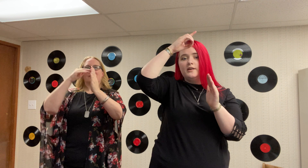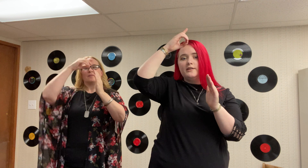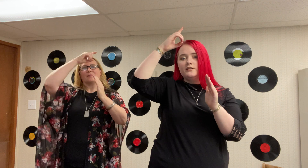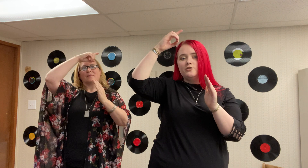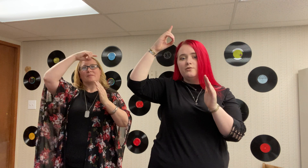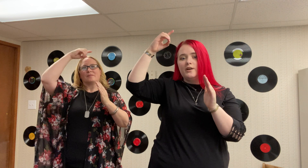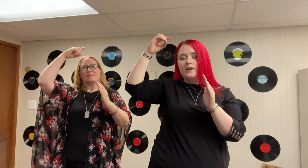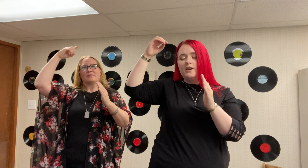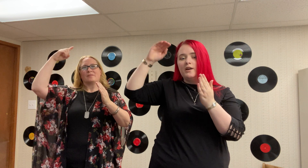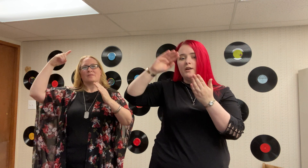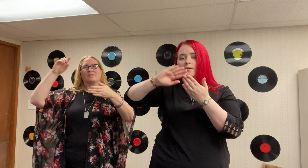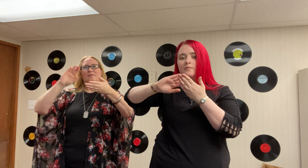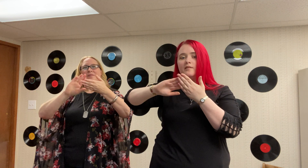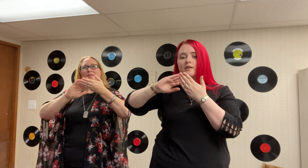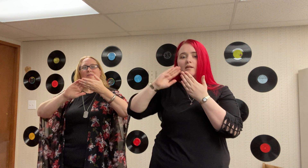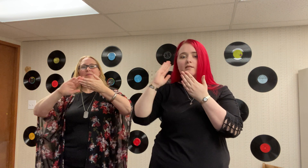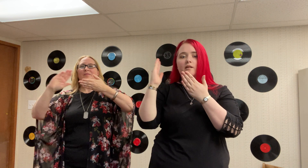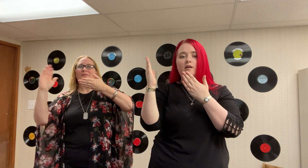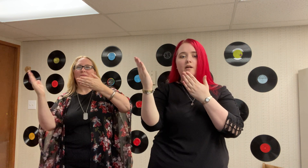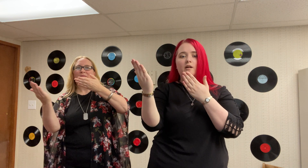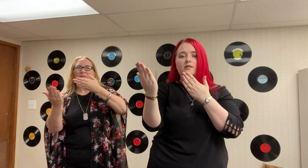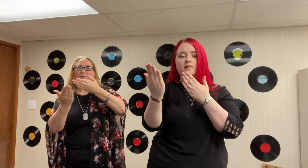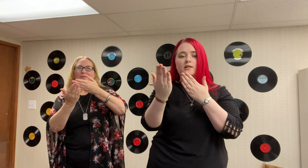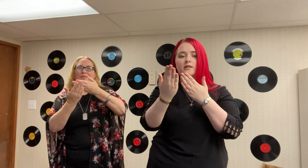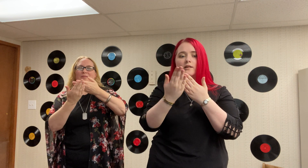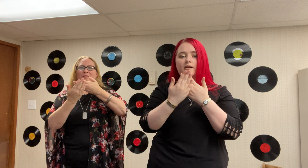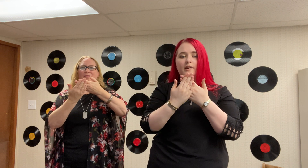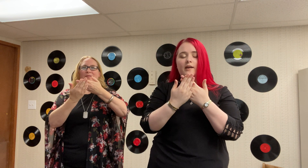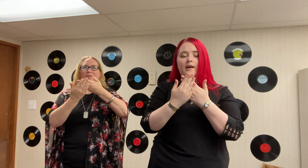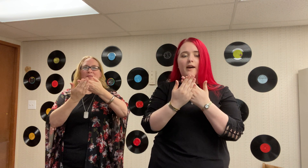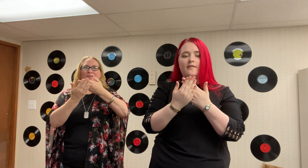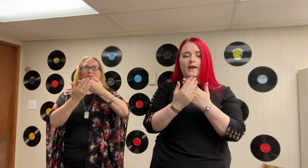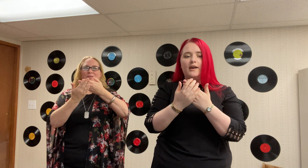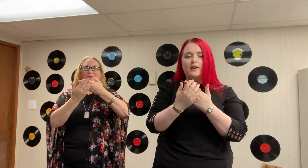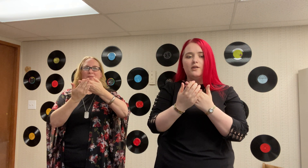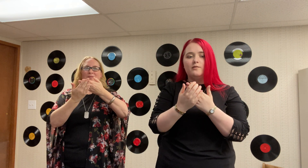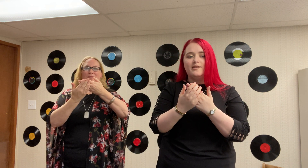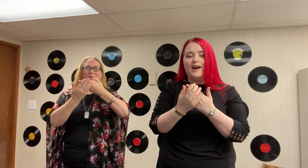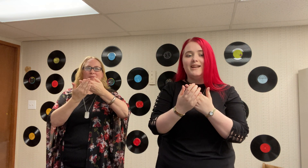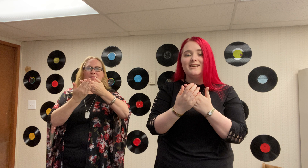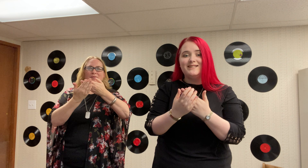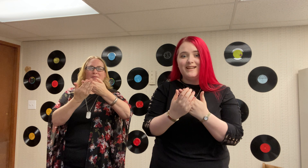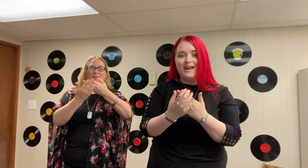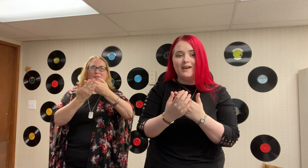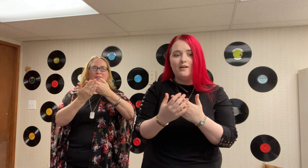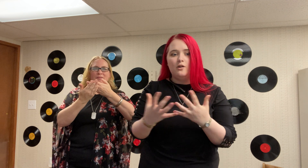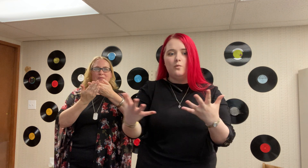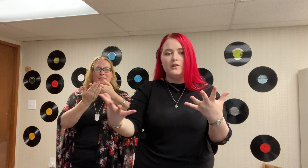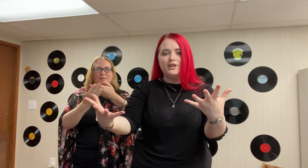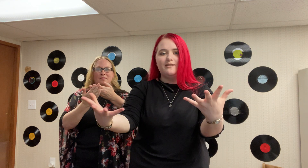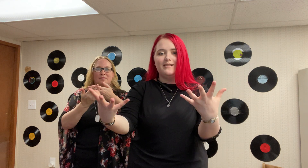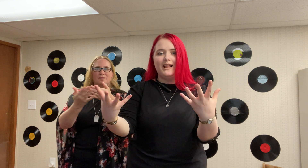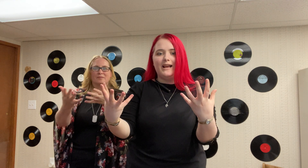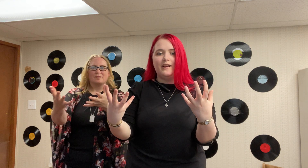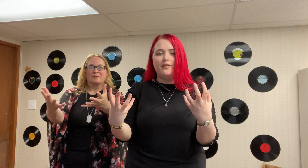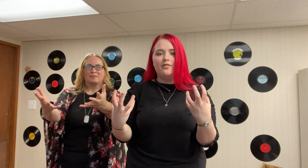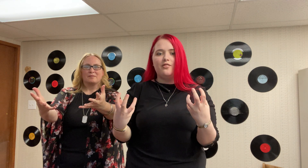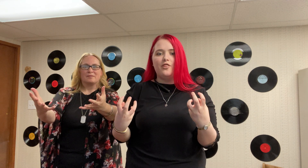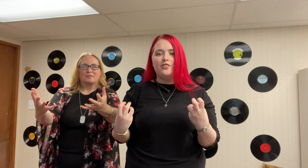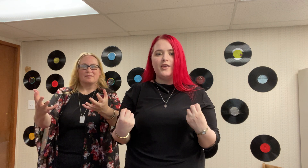million dreams is all. And then you sign take, which is like